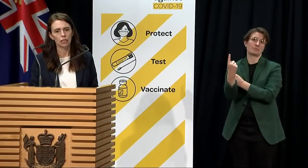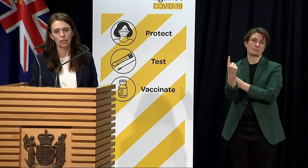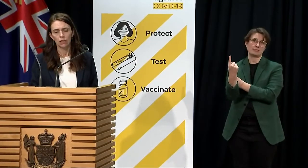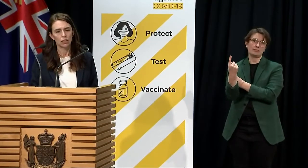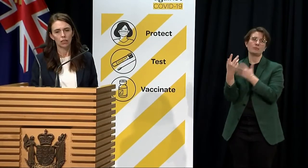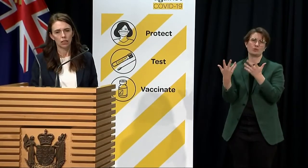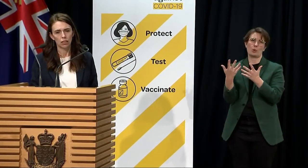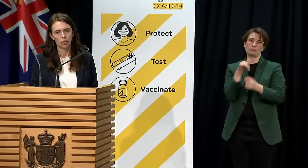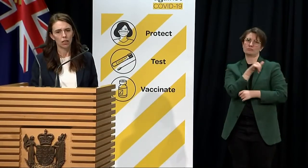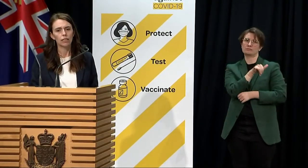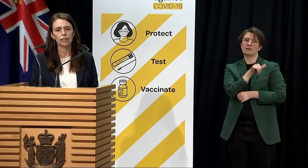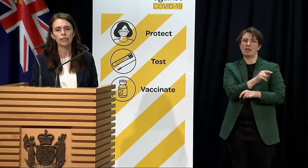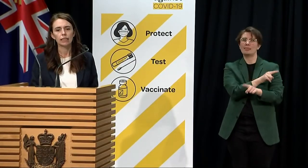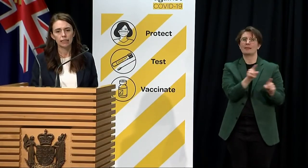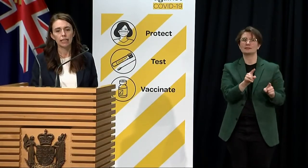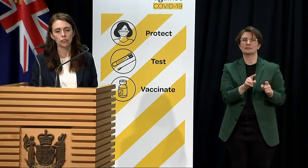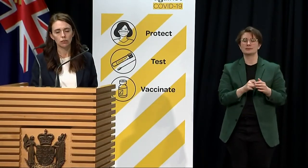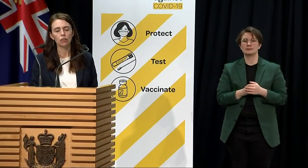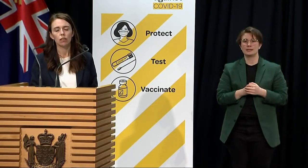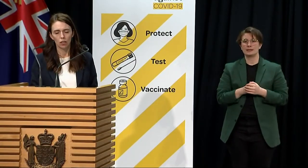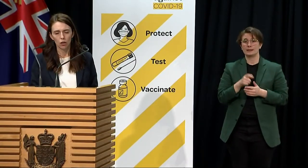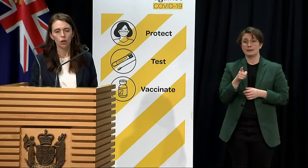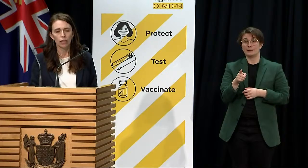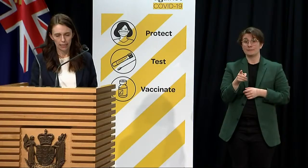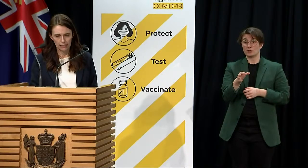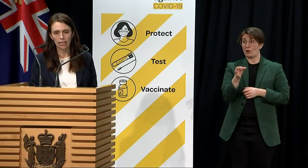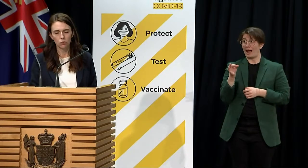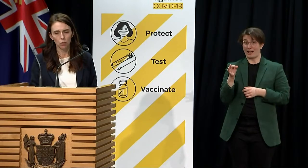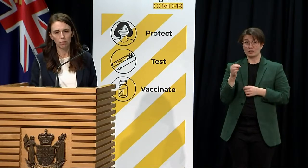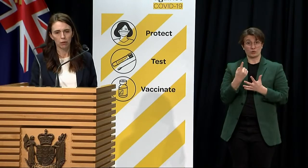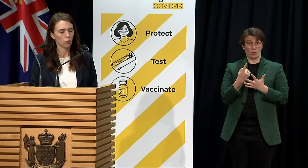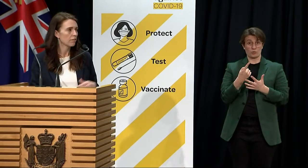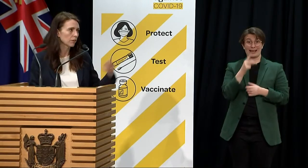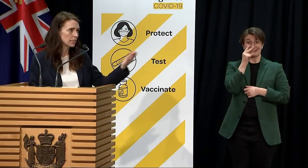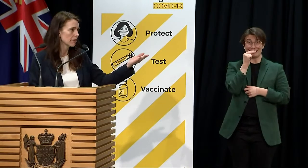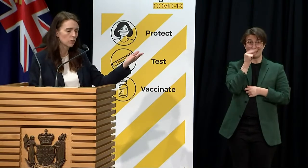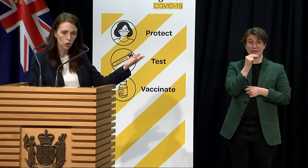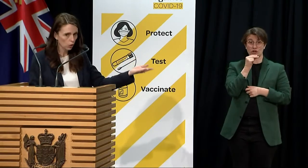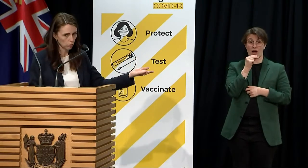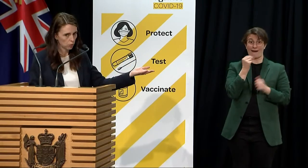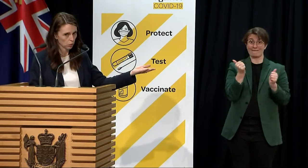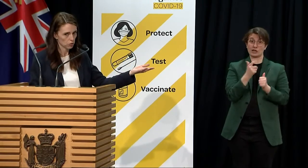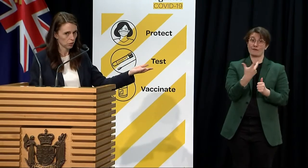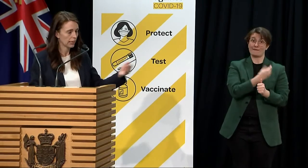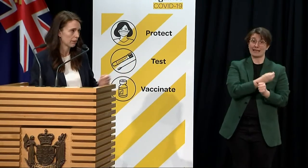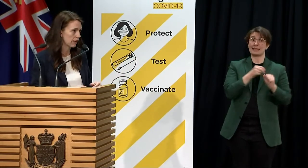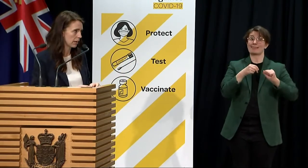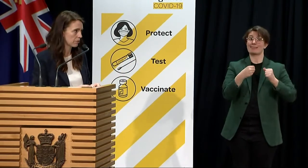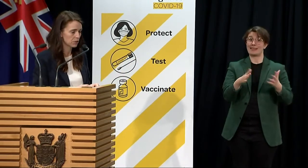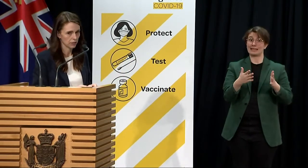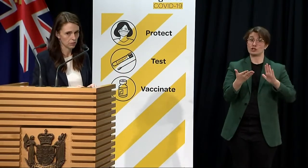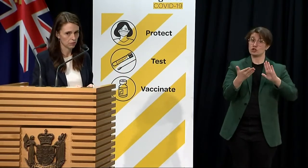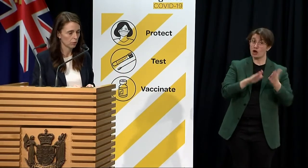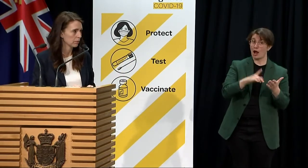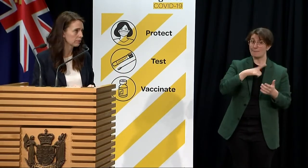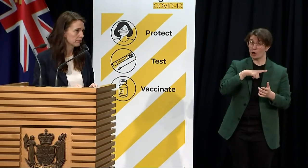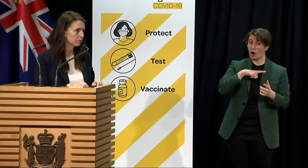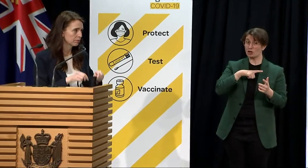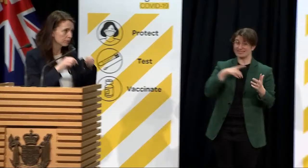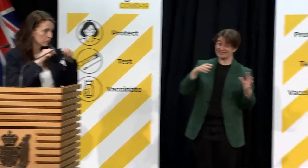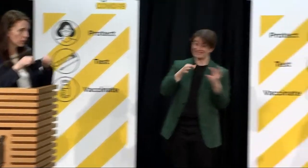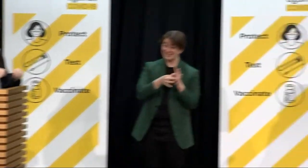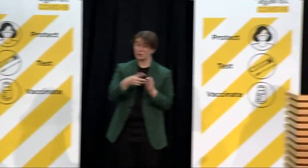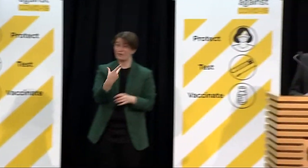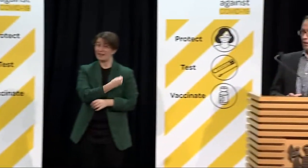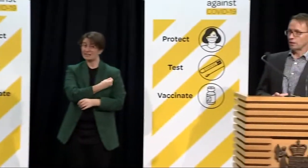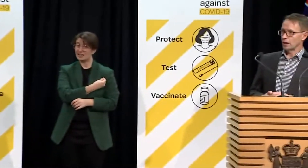There's been no death among a teenager due to a vaccination. Yes, that's what we've received no reports through any of our adverse events. And even